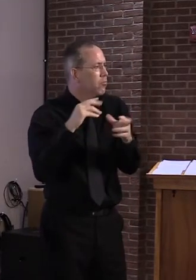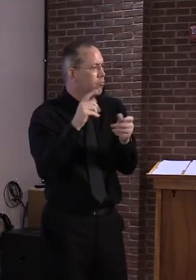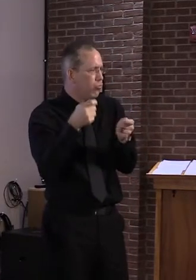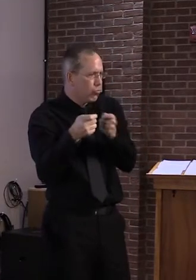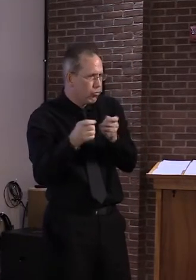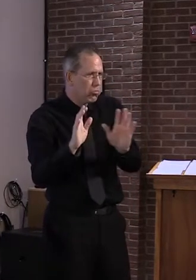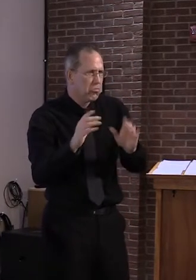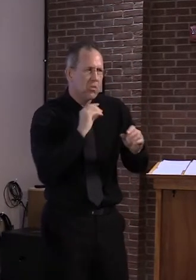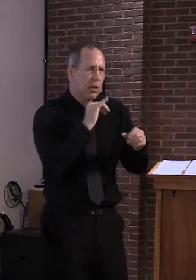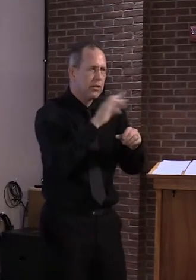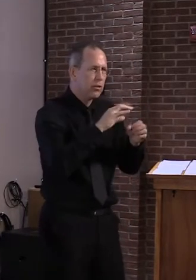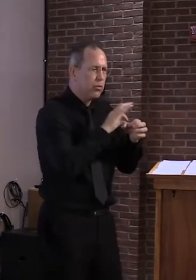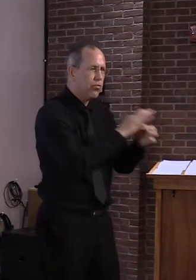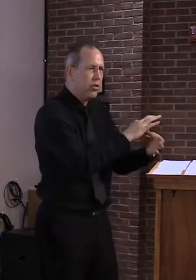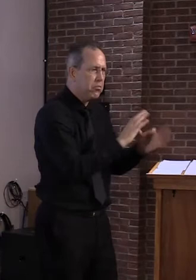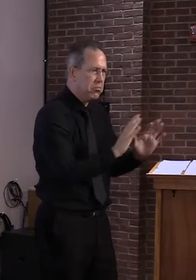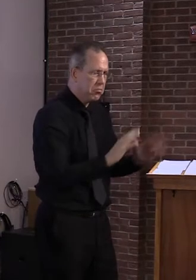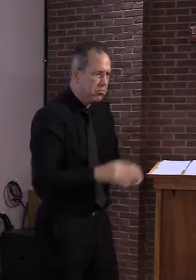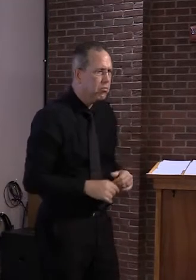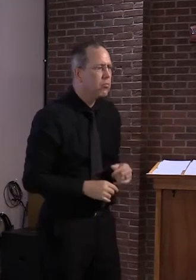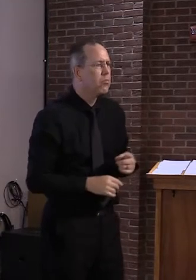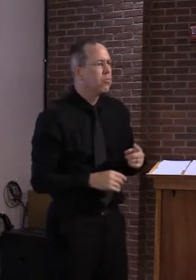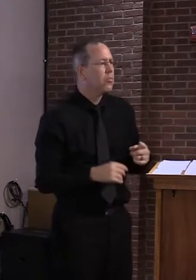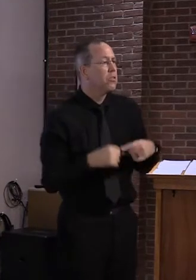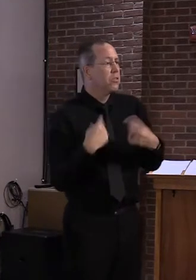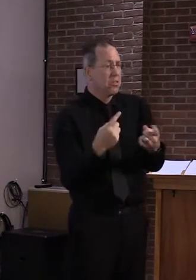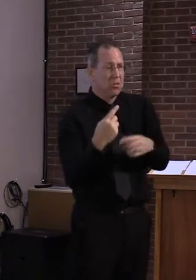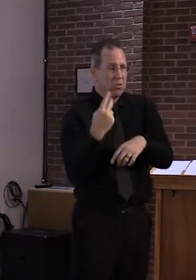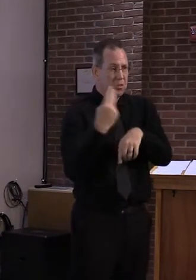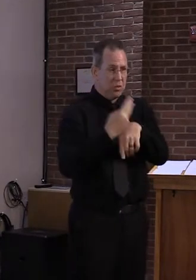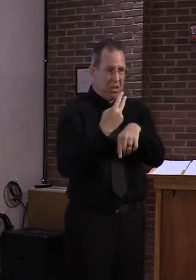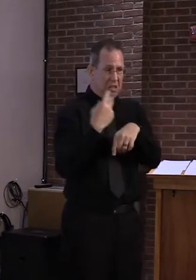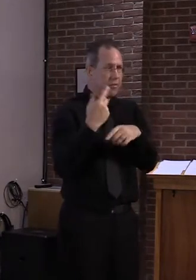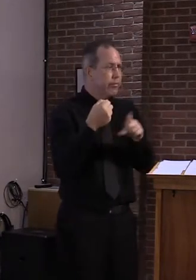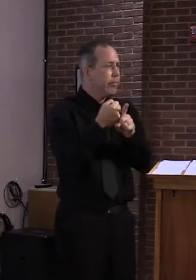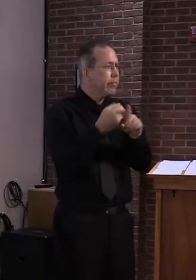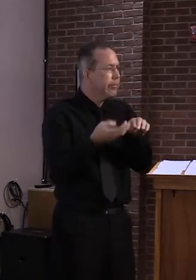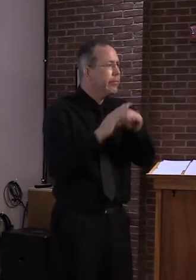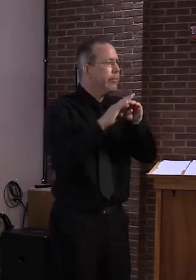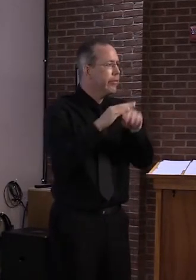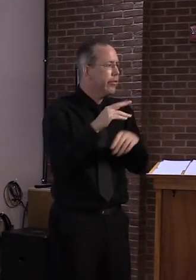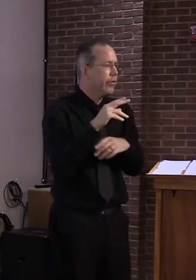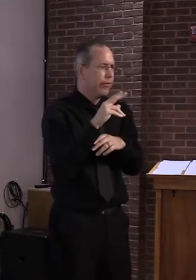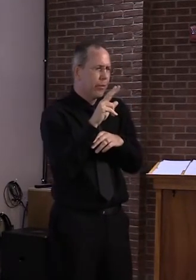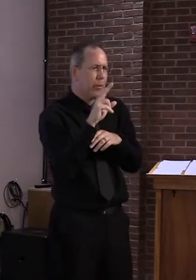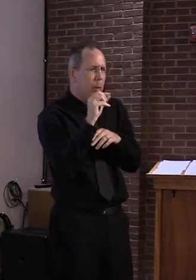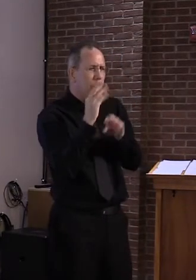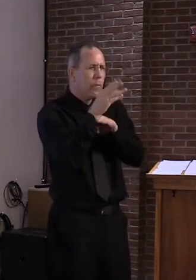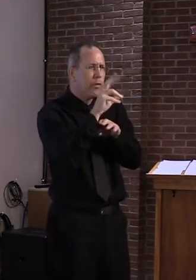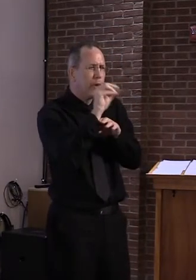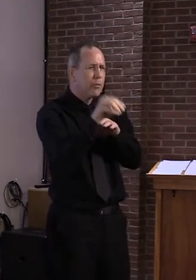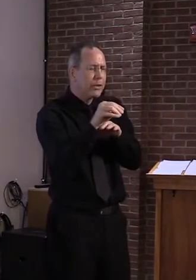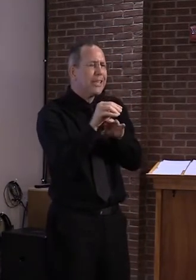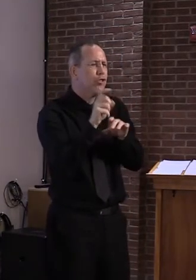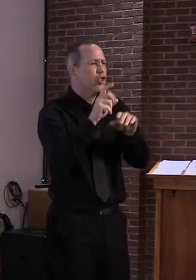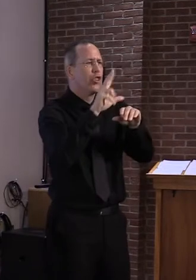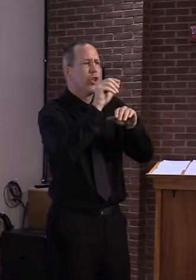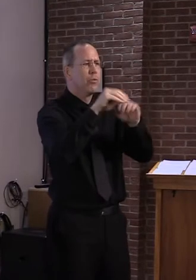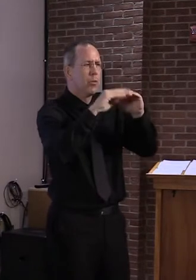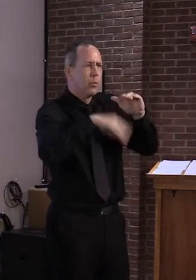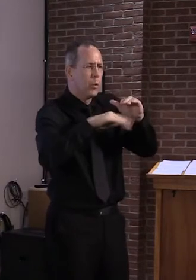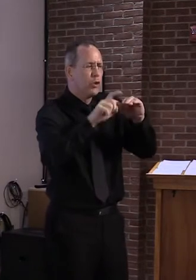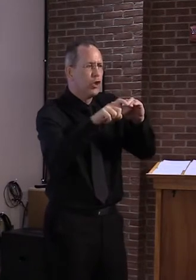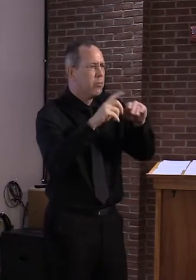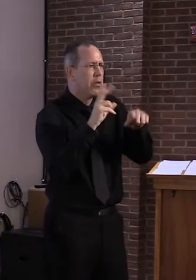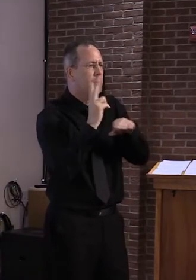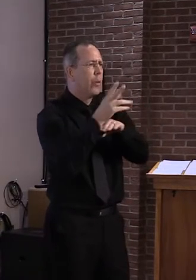have exceeded our 30% ICU buffer, but as the last three indicators just indicated, we are